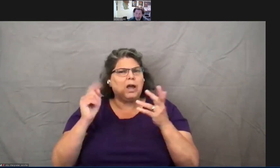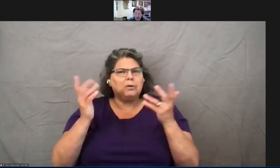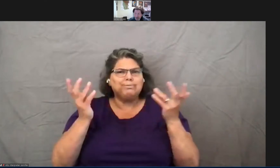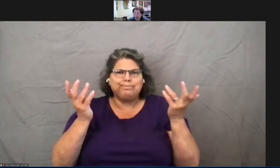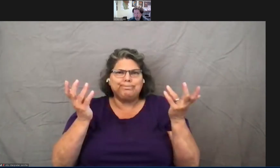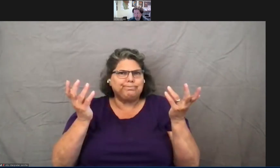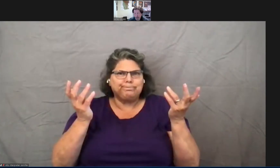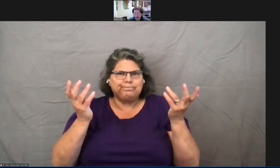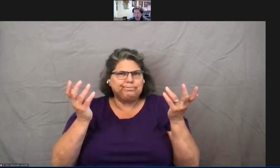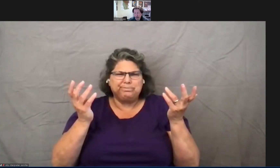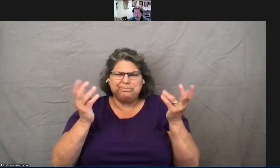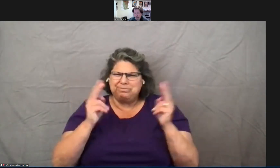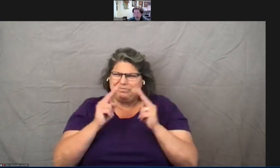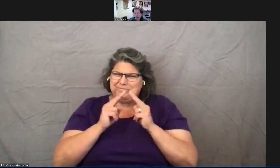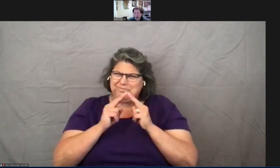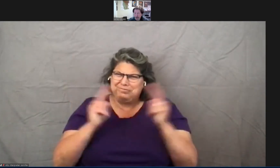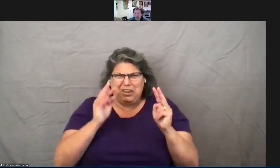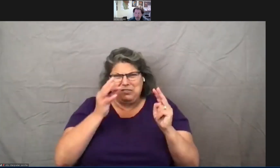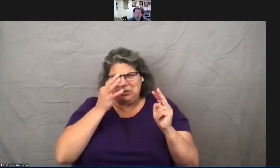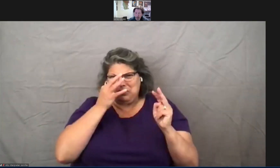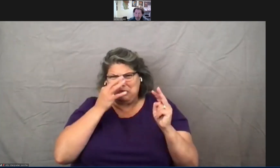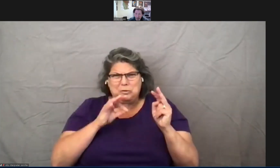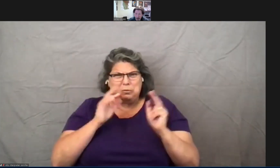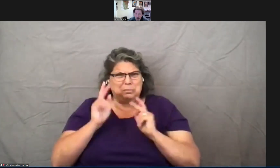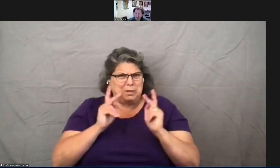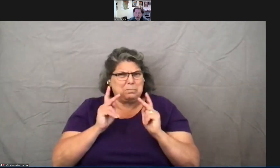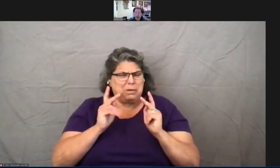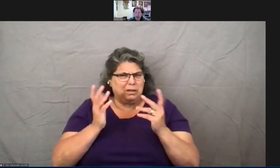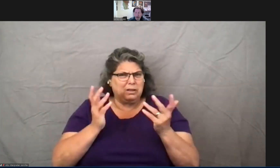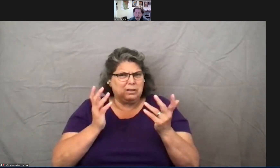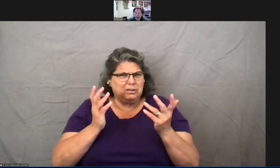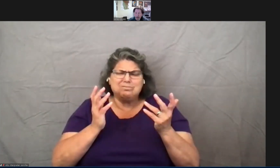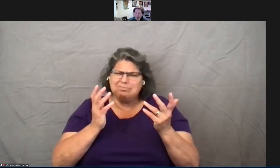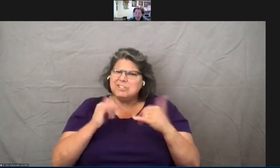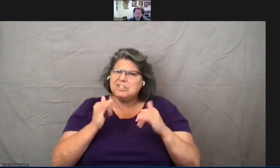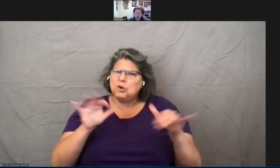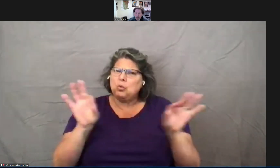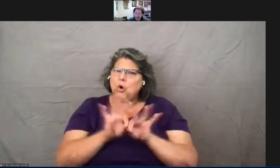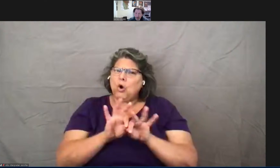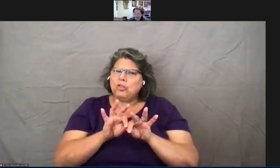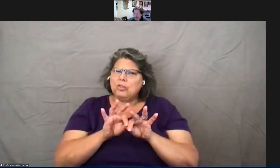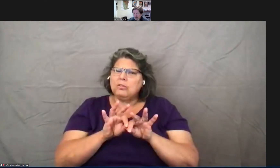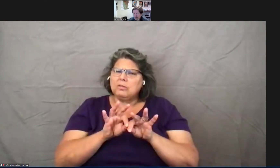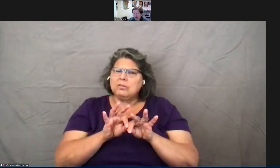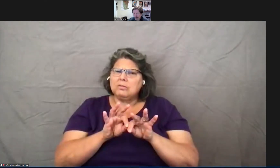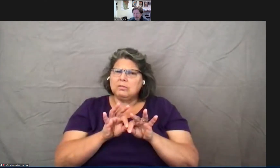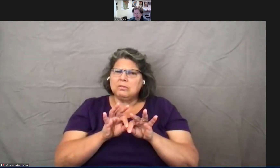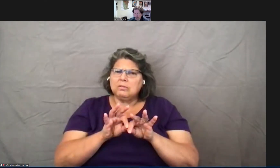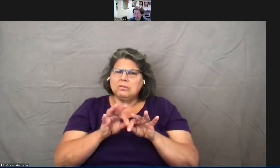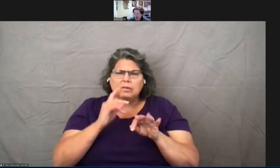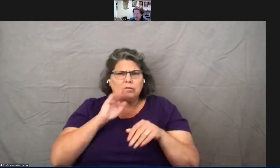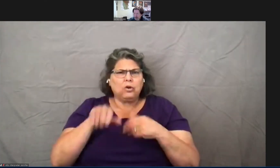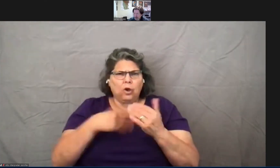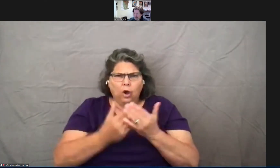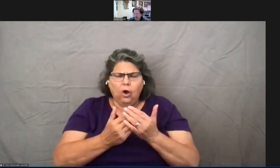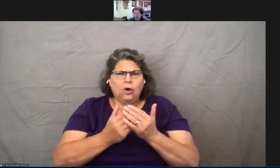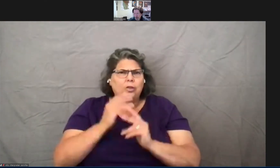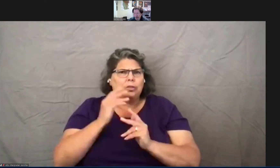a very small number and that it was still worthwhile for all of the lives